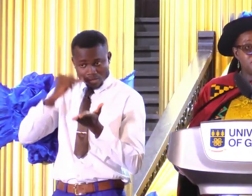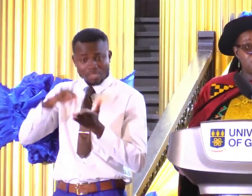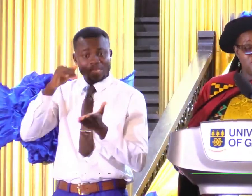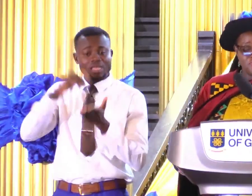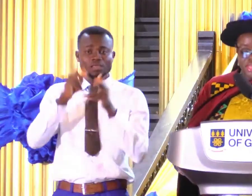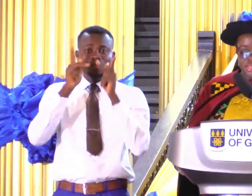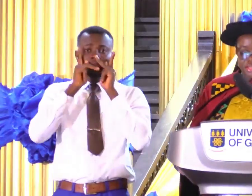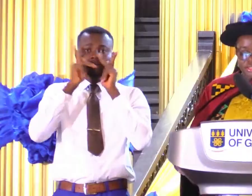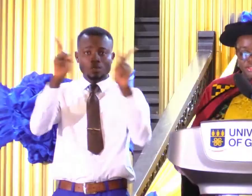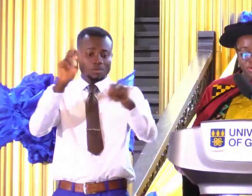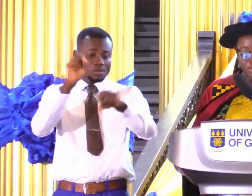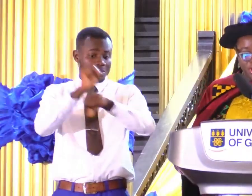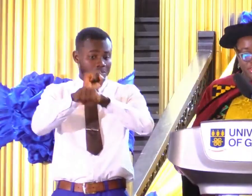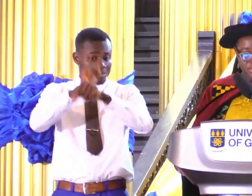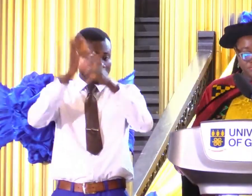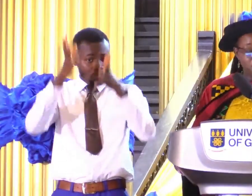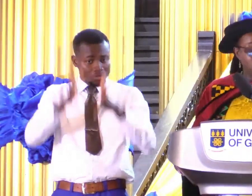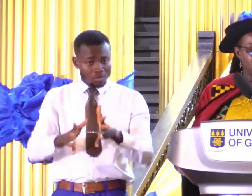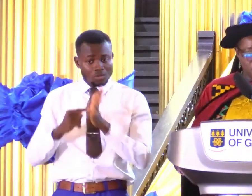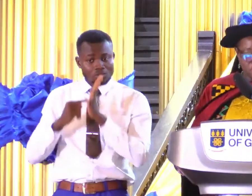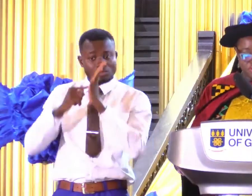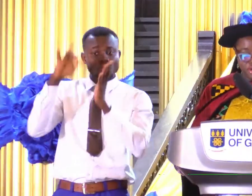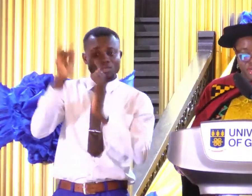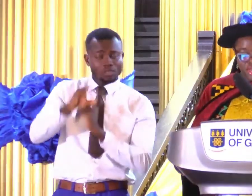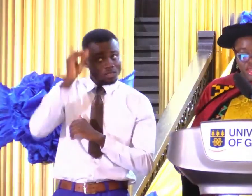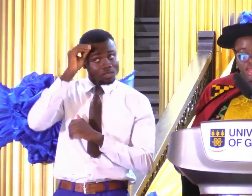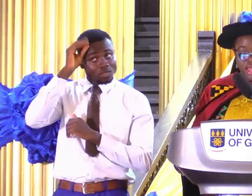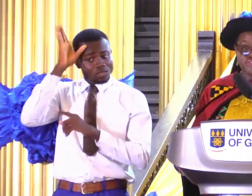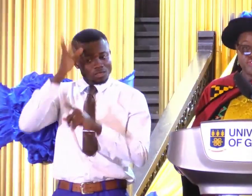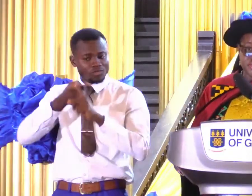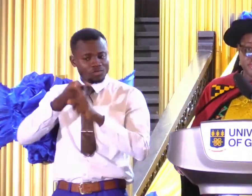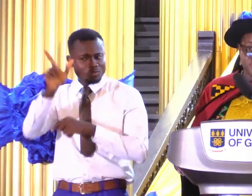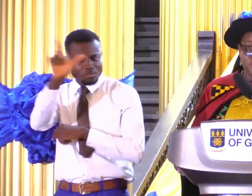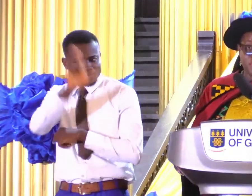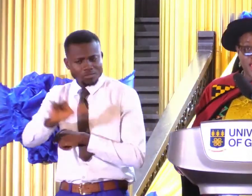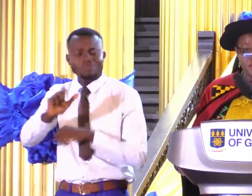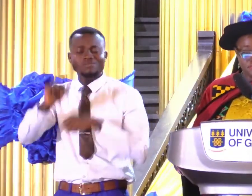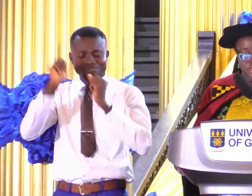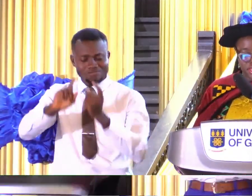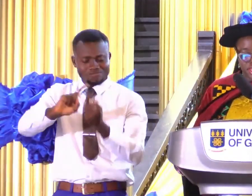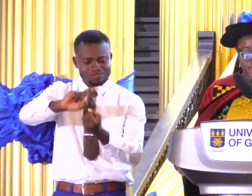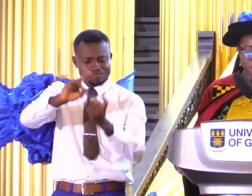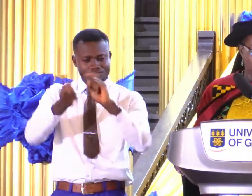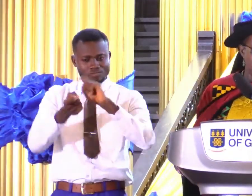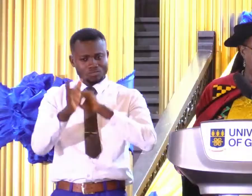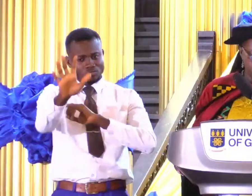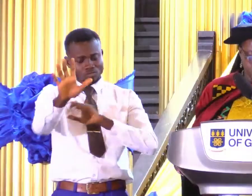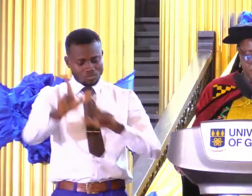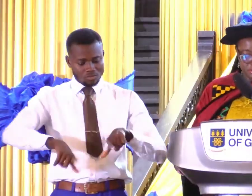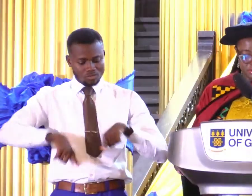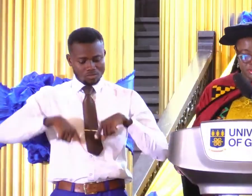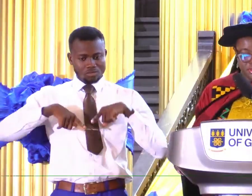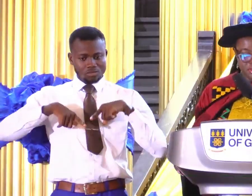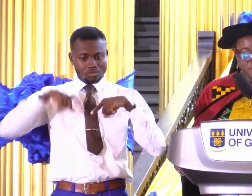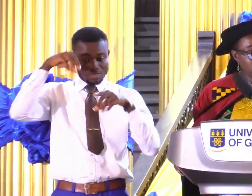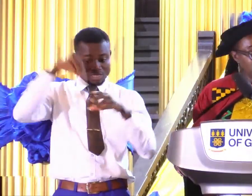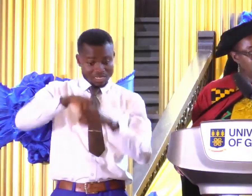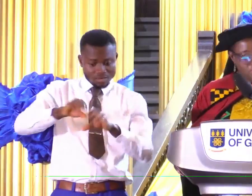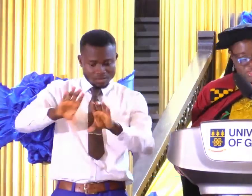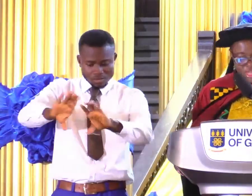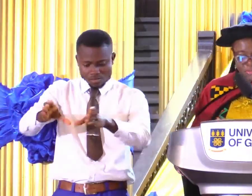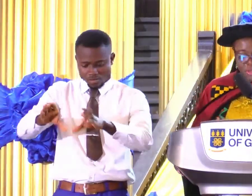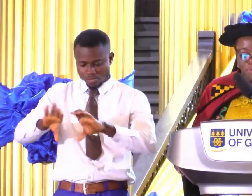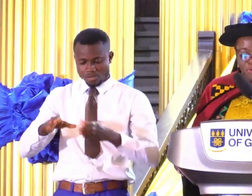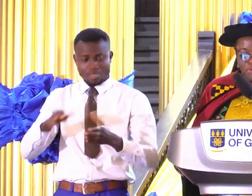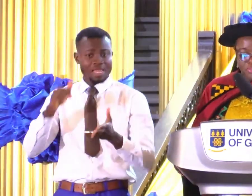is proving that knowledge from the laboratory can transform lives in the community.